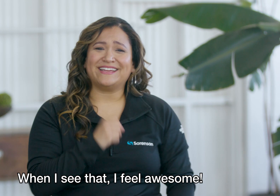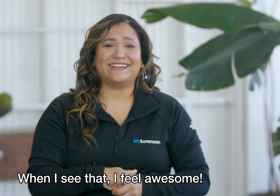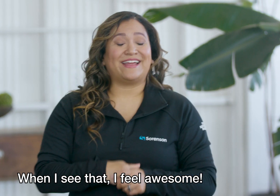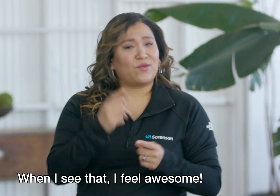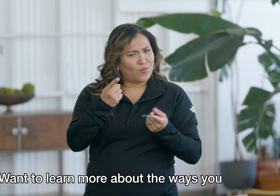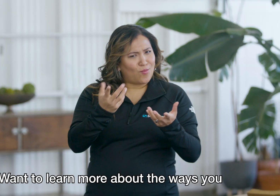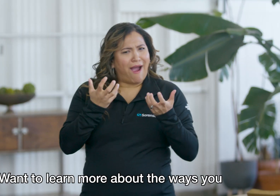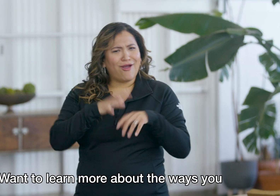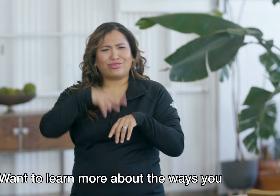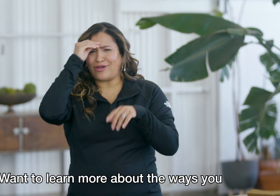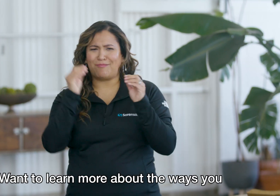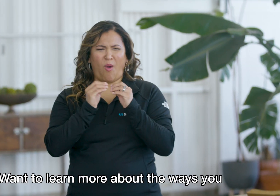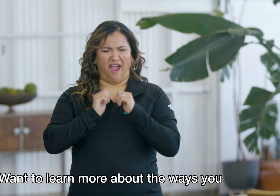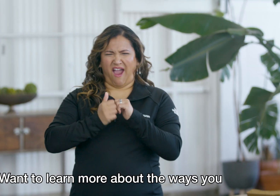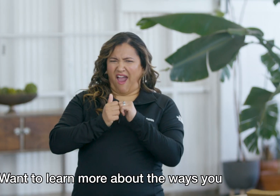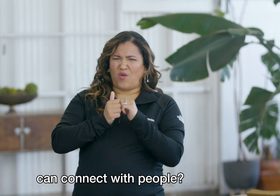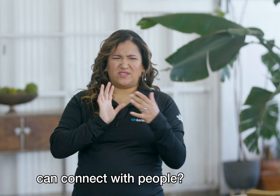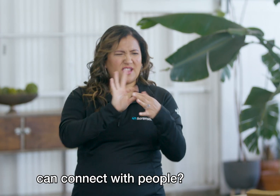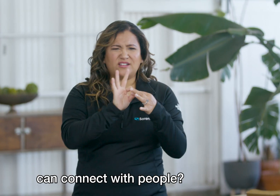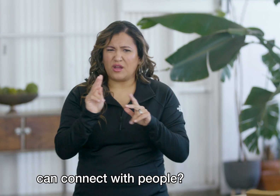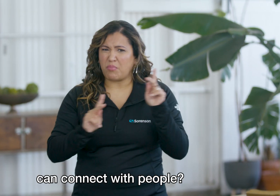awesome. Want to learn more about the ways you can connect with people?